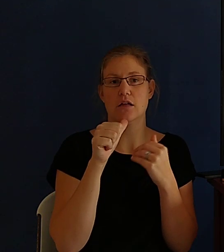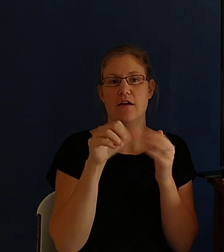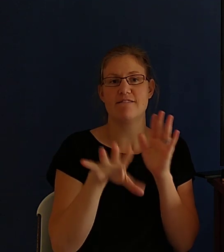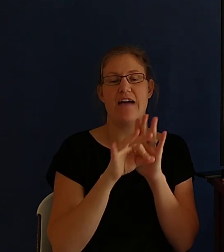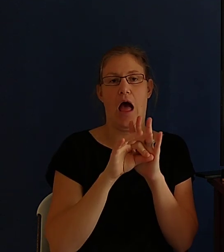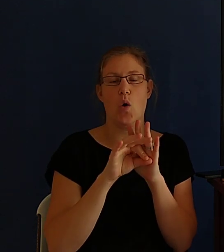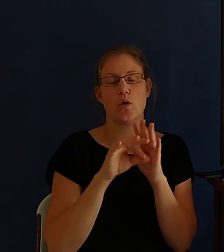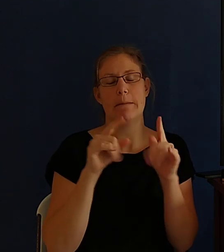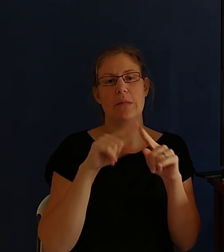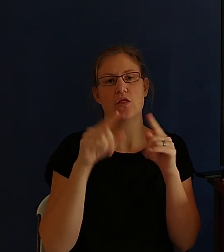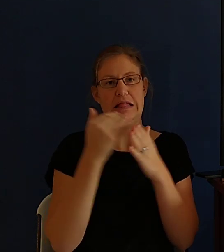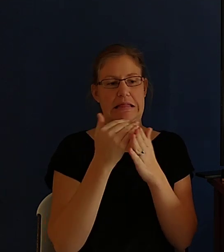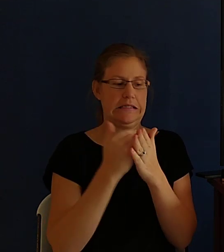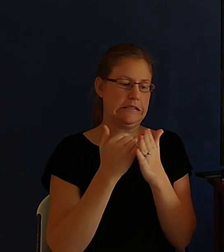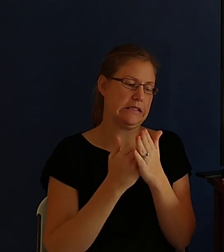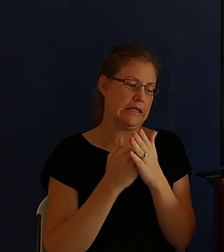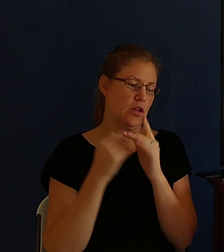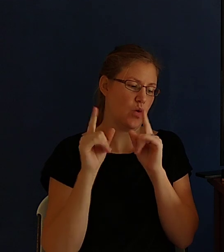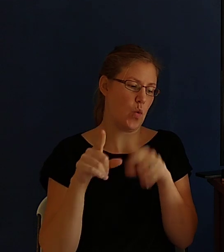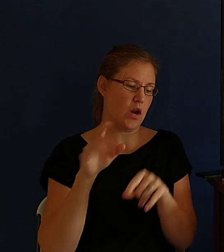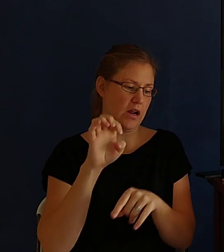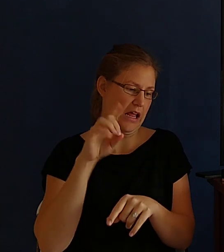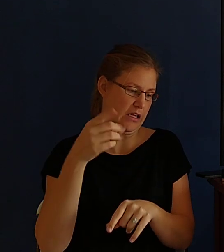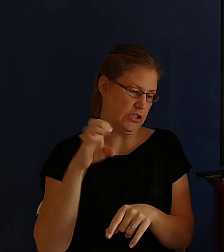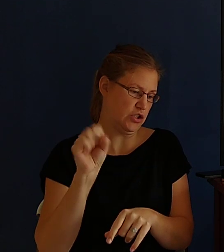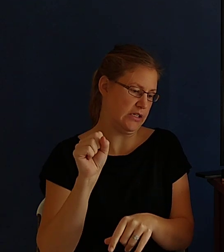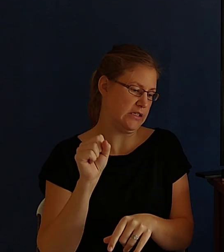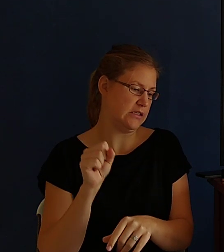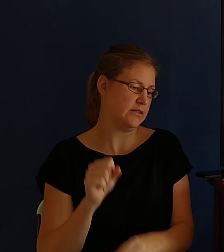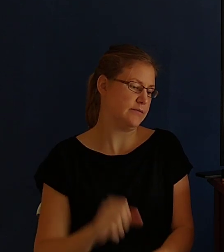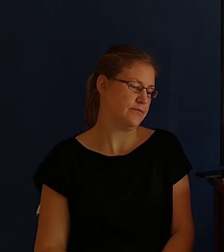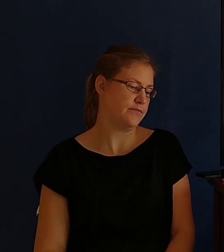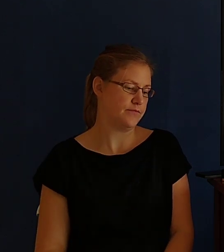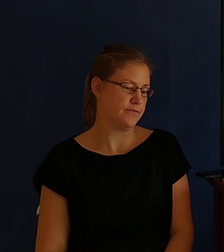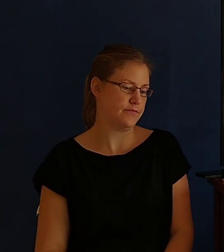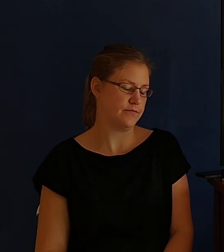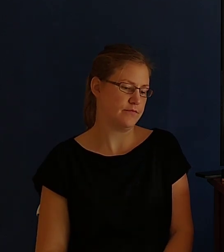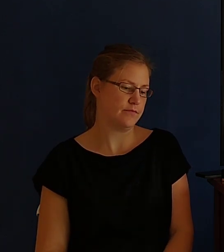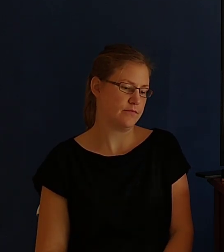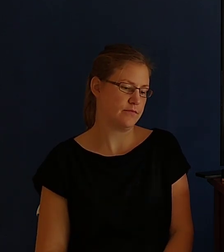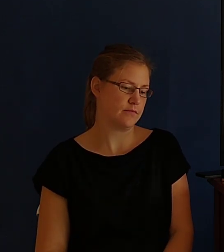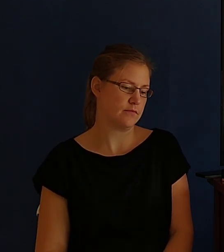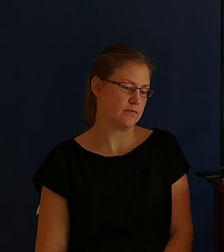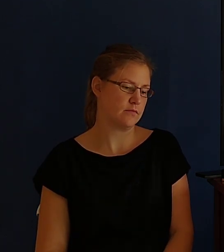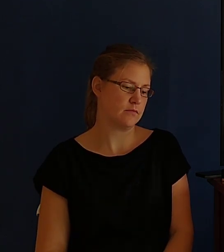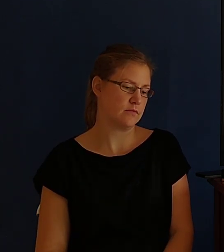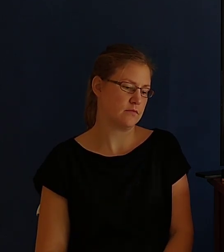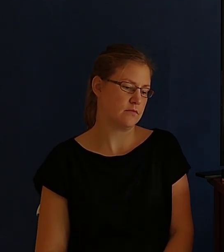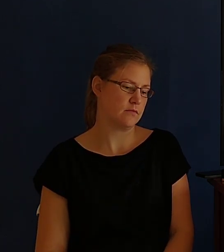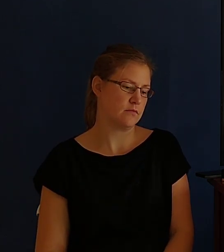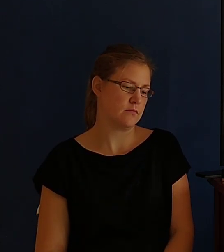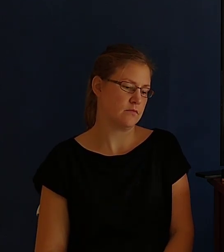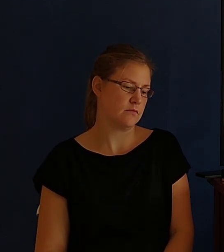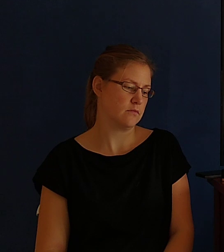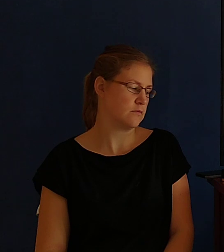already listed edges, okay? And so we have here